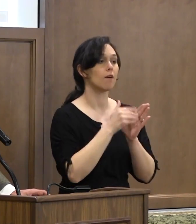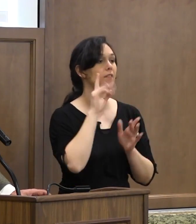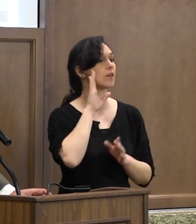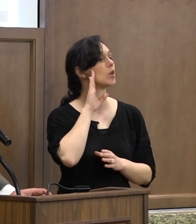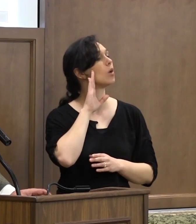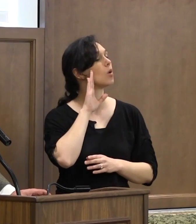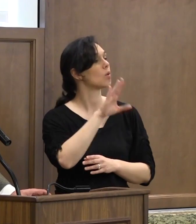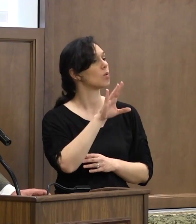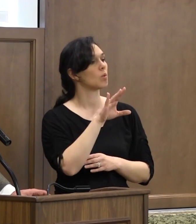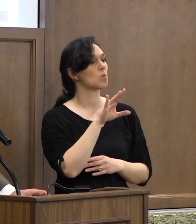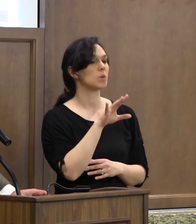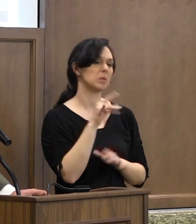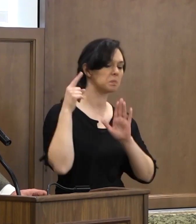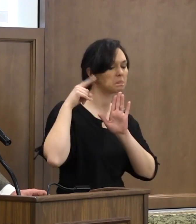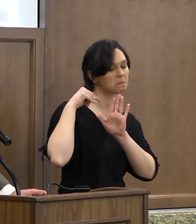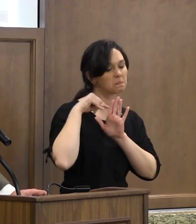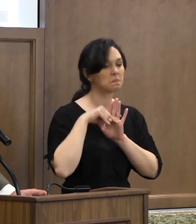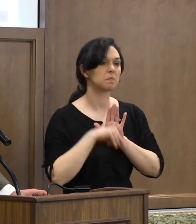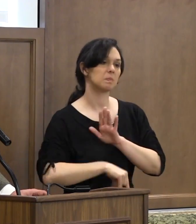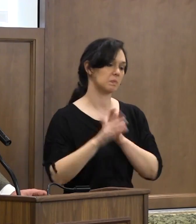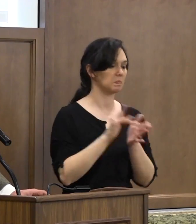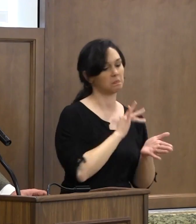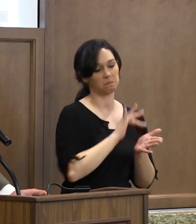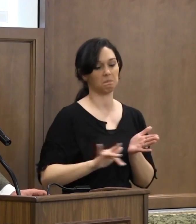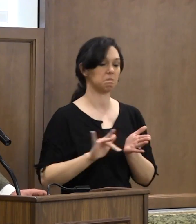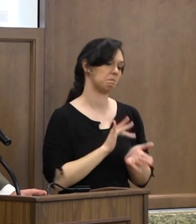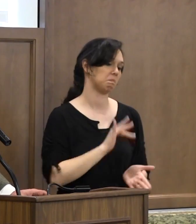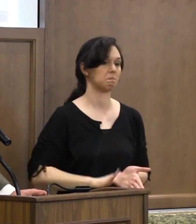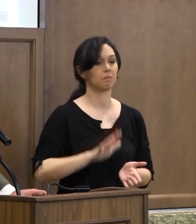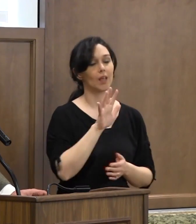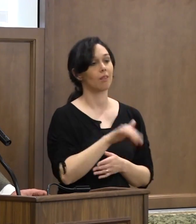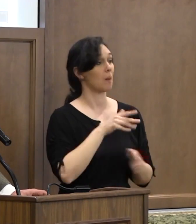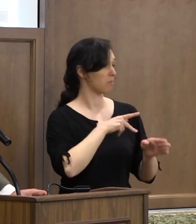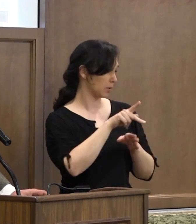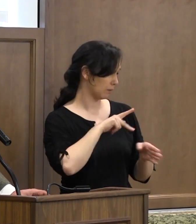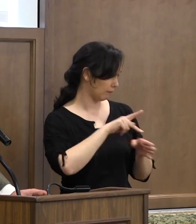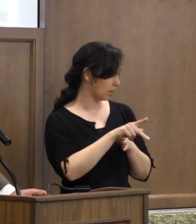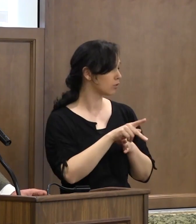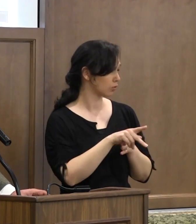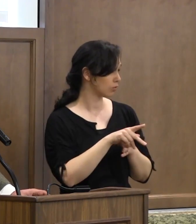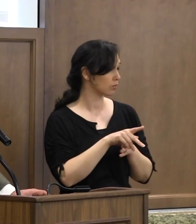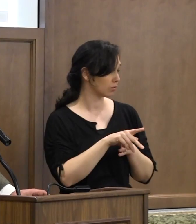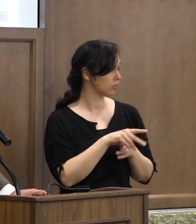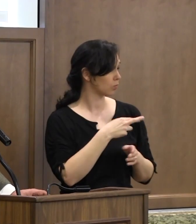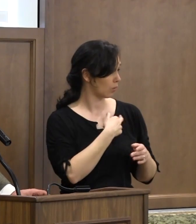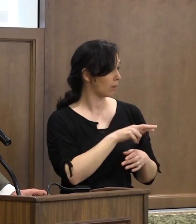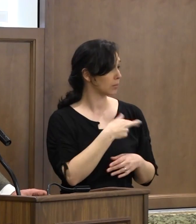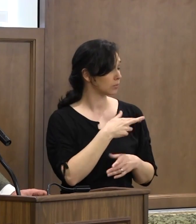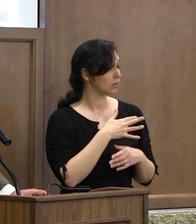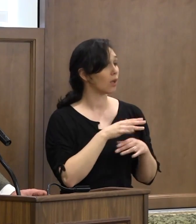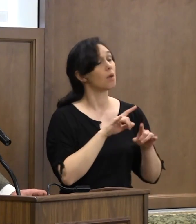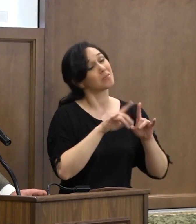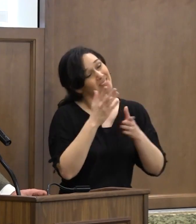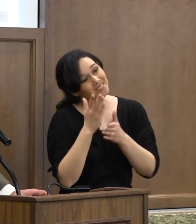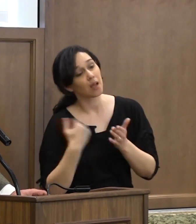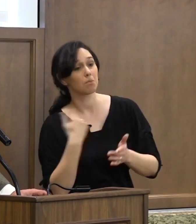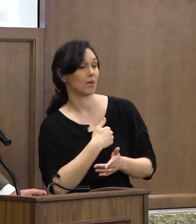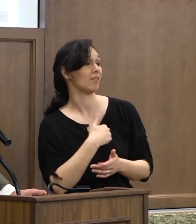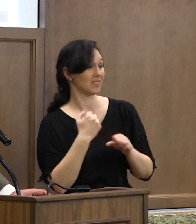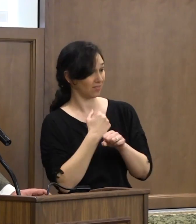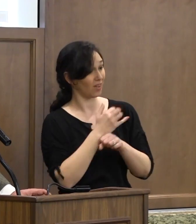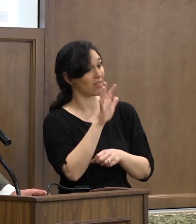their professional and personal reputations. We do not all fight dirty like this, but some of us do, and